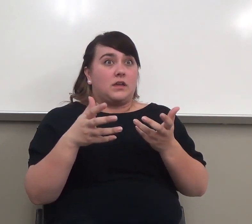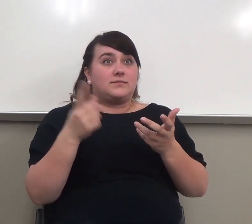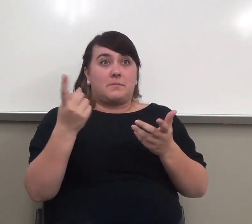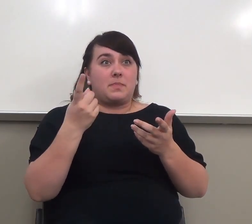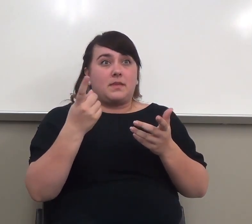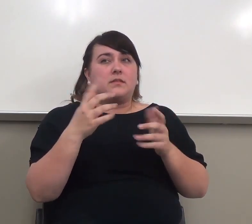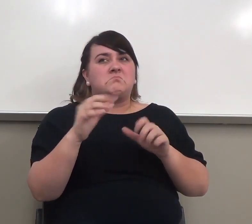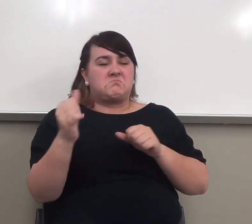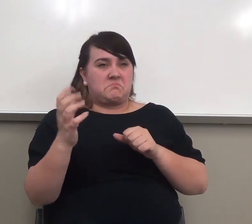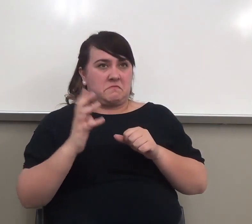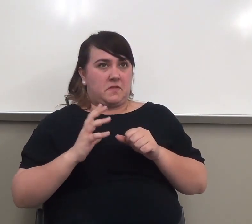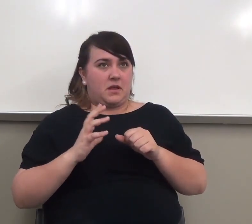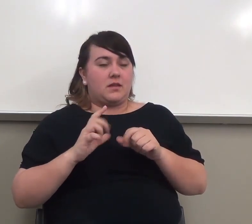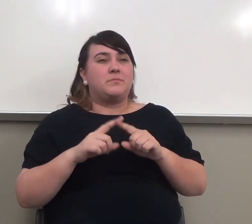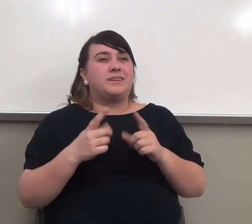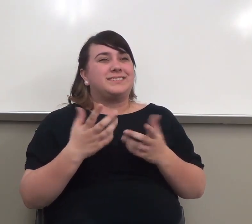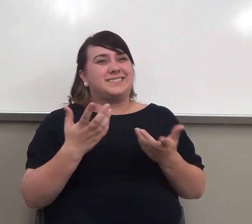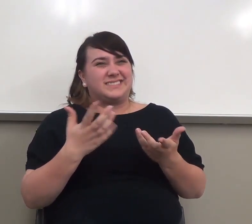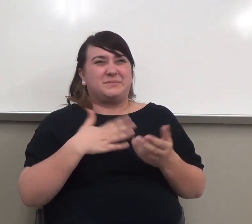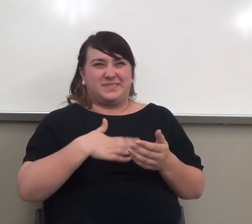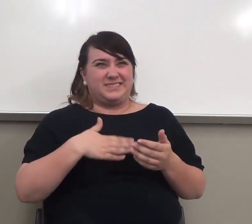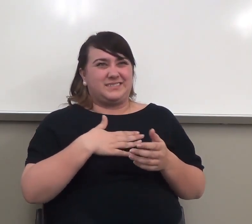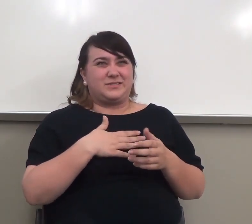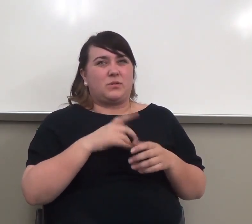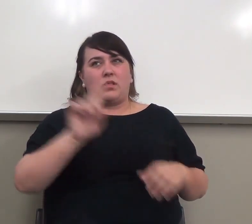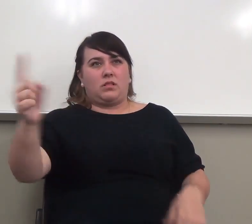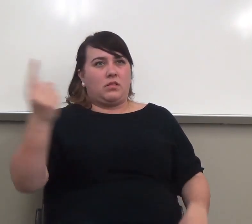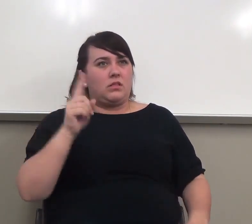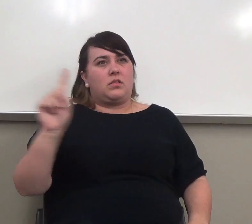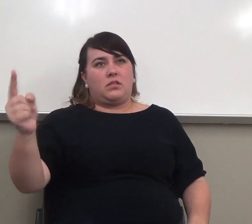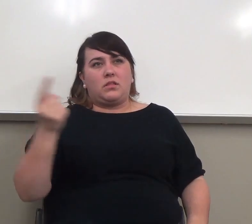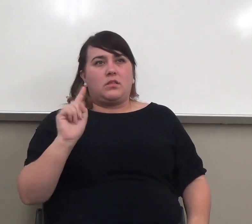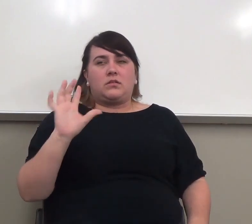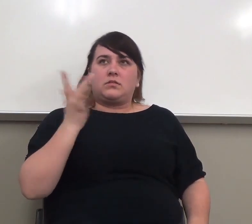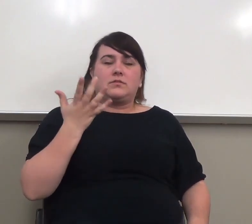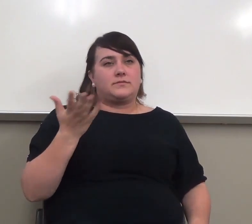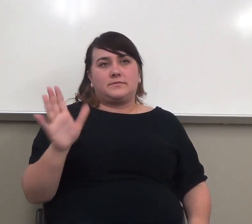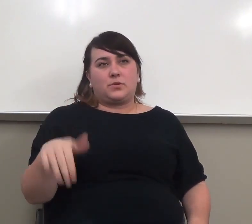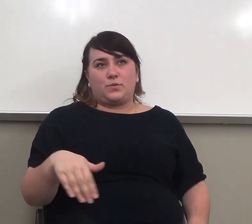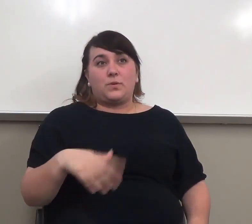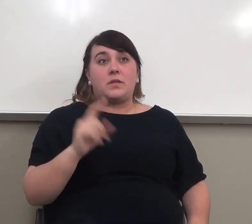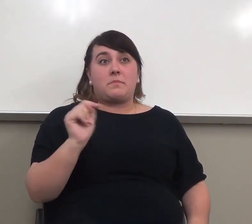taking notes, they're doing something else, okay? If you need to leave the classroom,